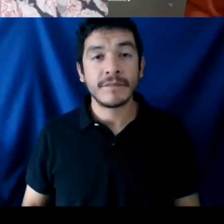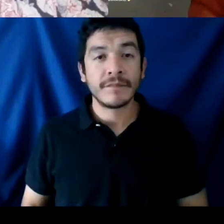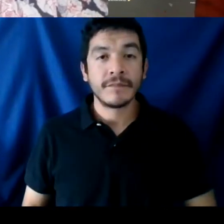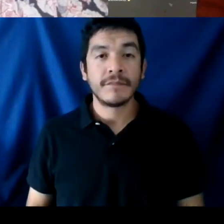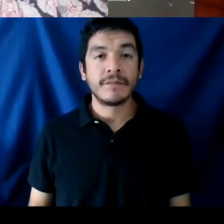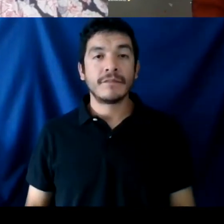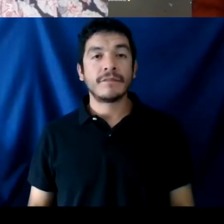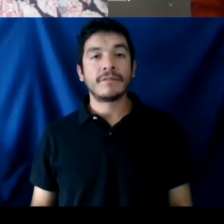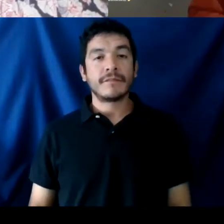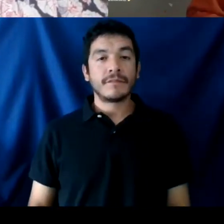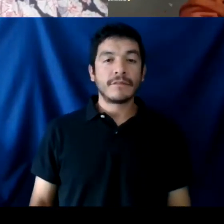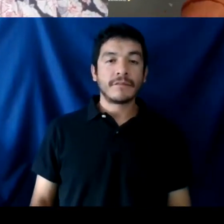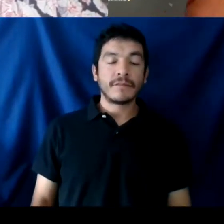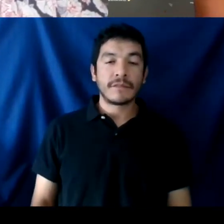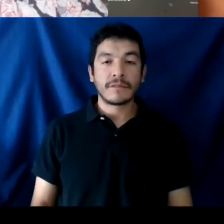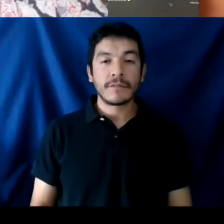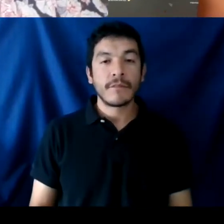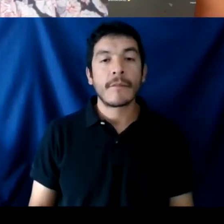Okay.